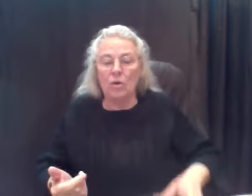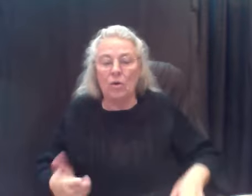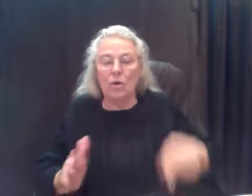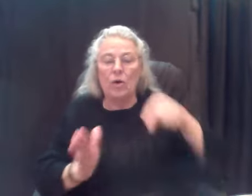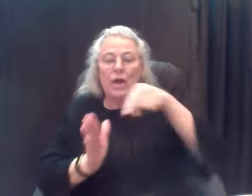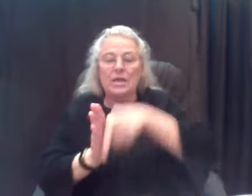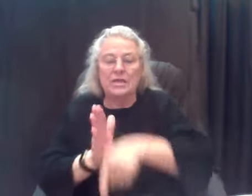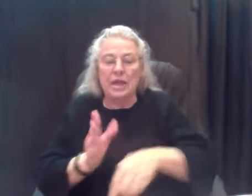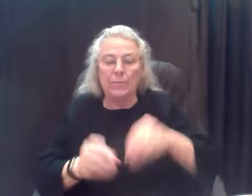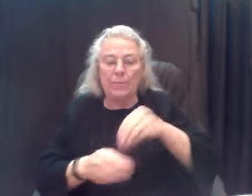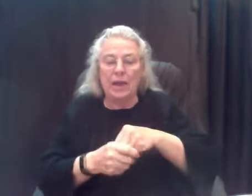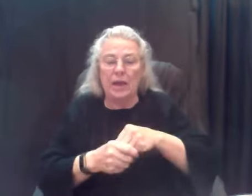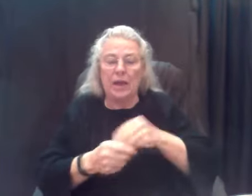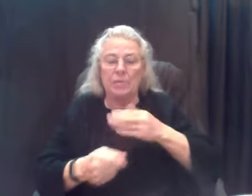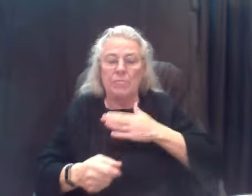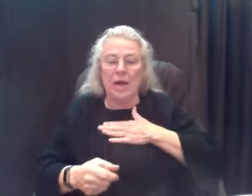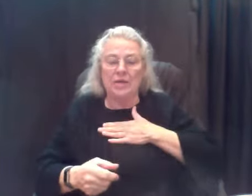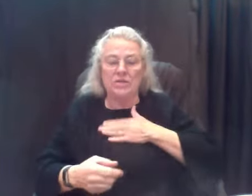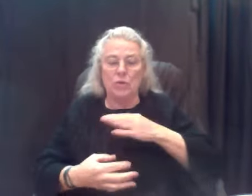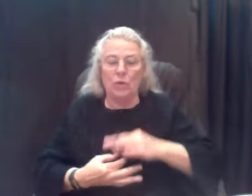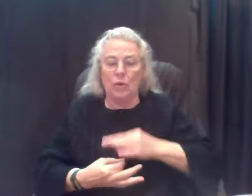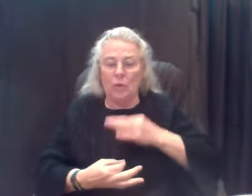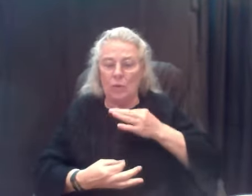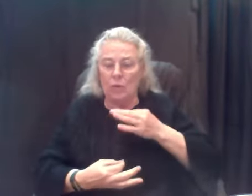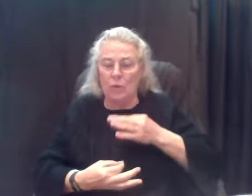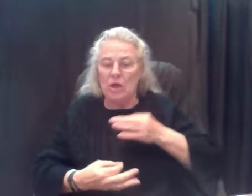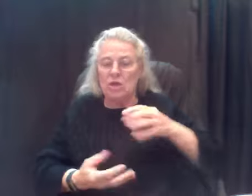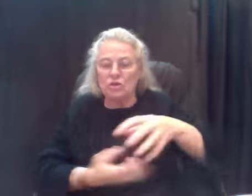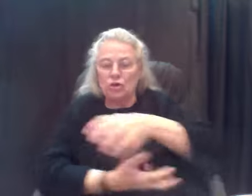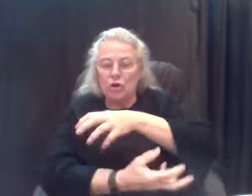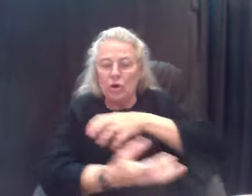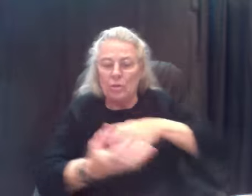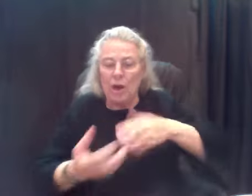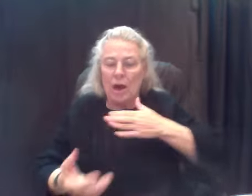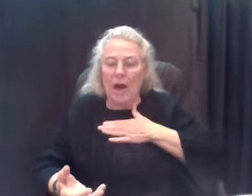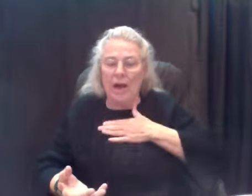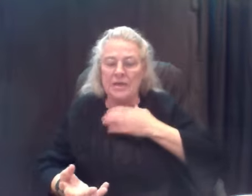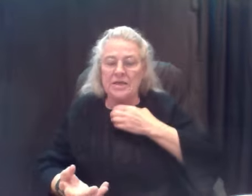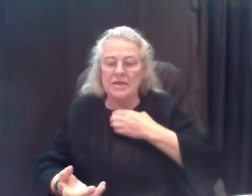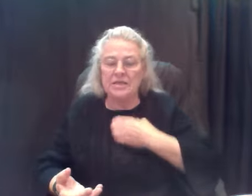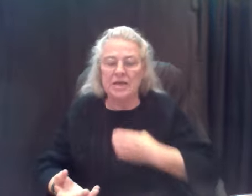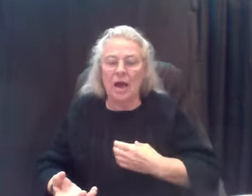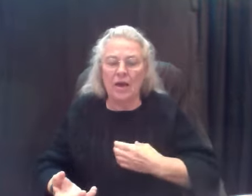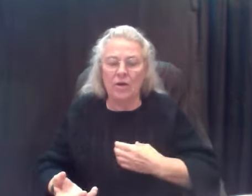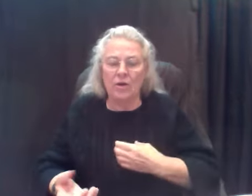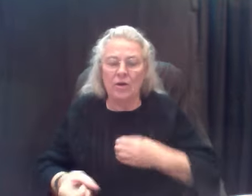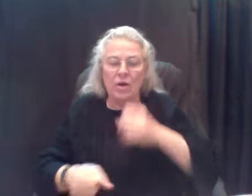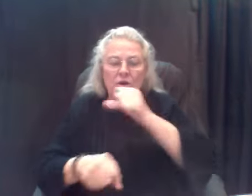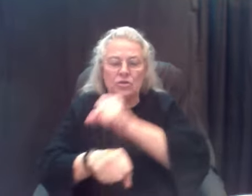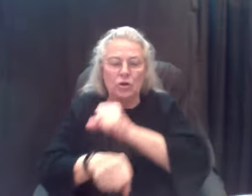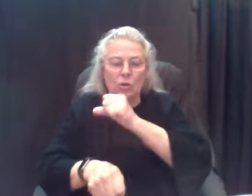Lord, deep in my soul. Stir my desire to